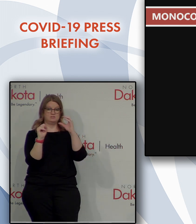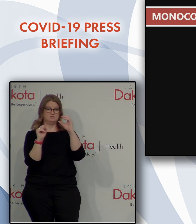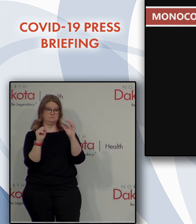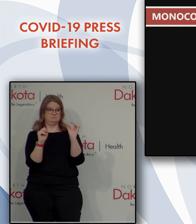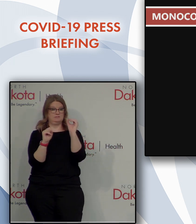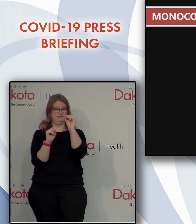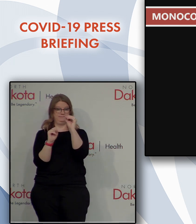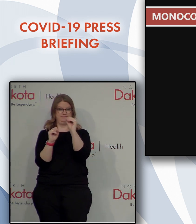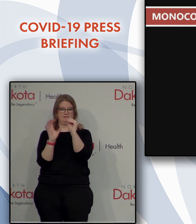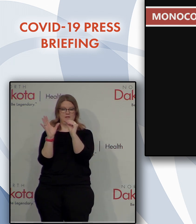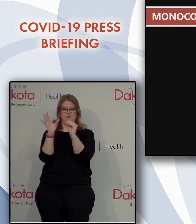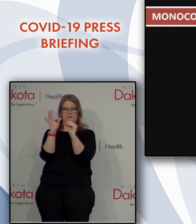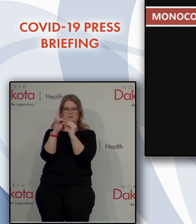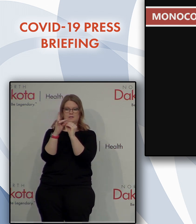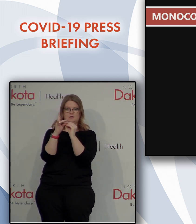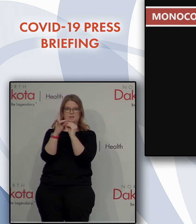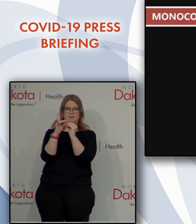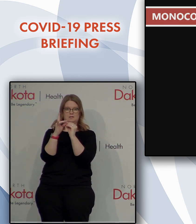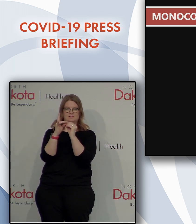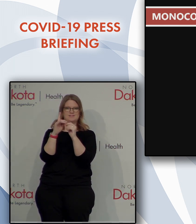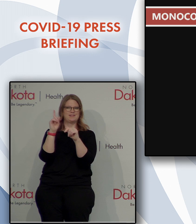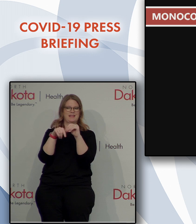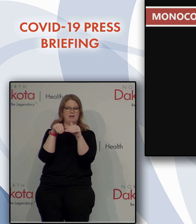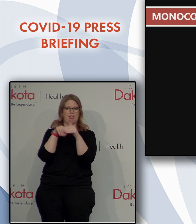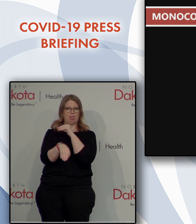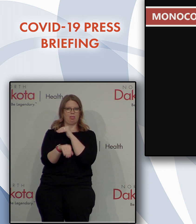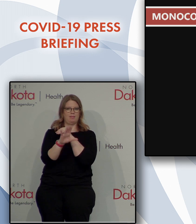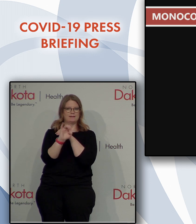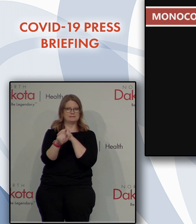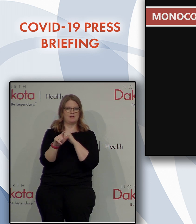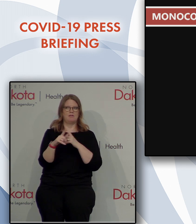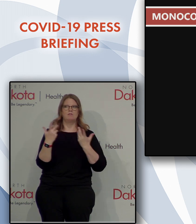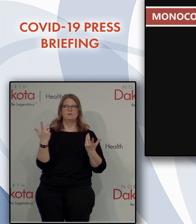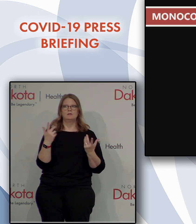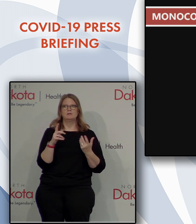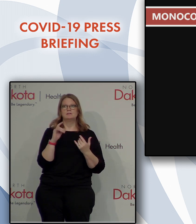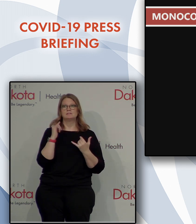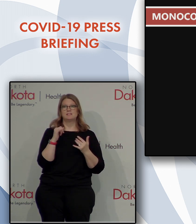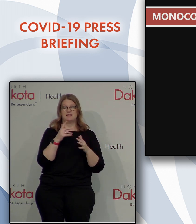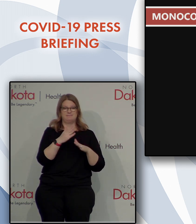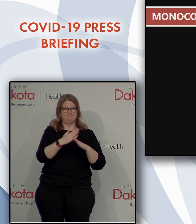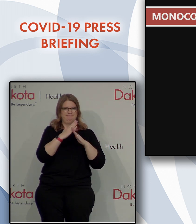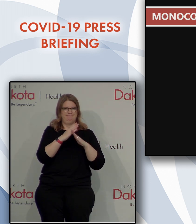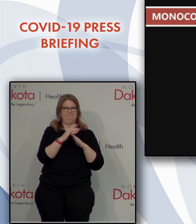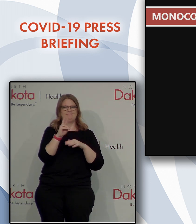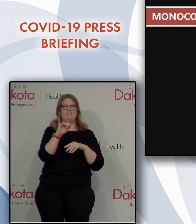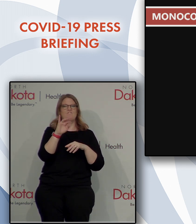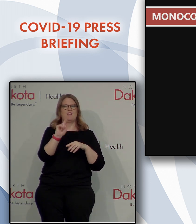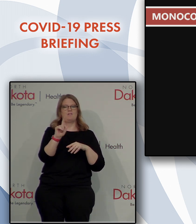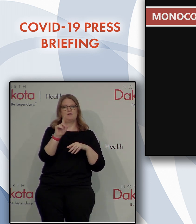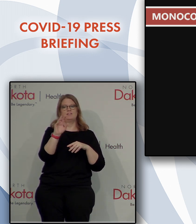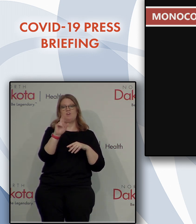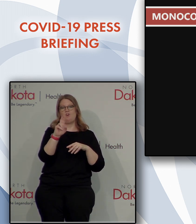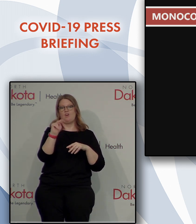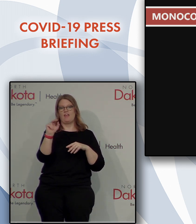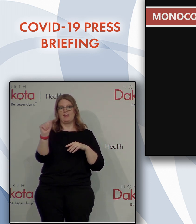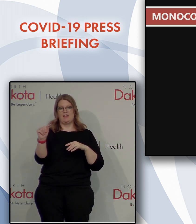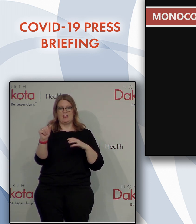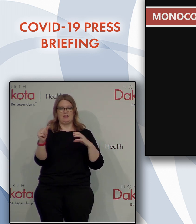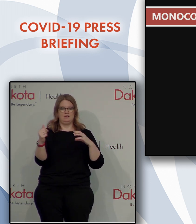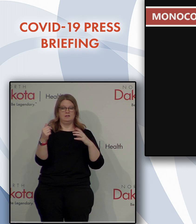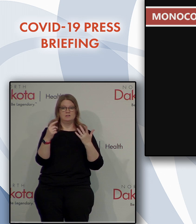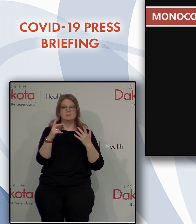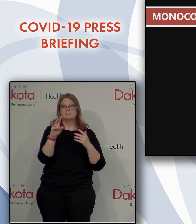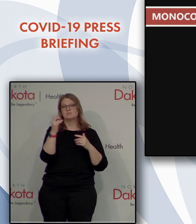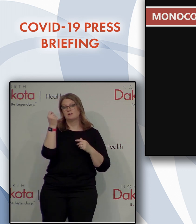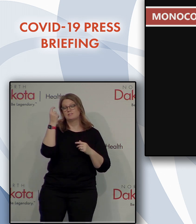reach the lock on the cell. This prevents entry of the viral RNA into the cell, which then stops the